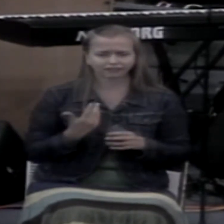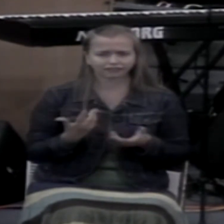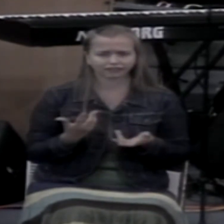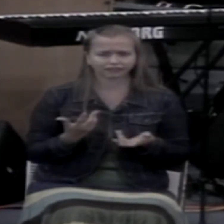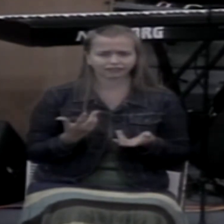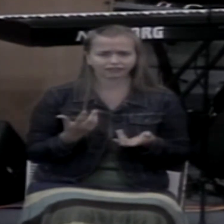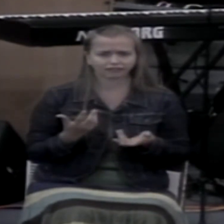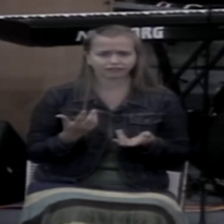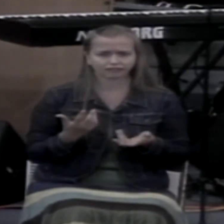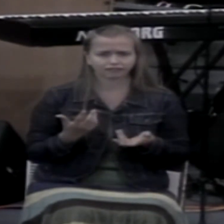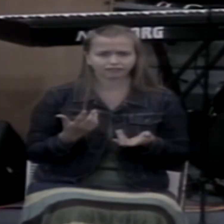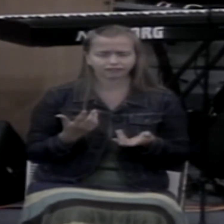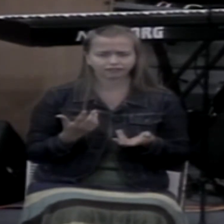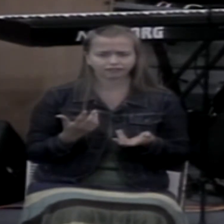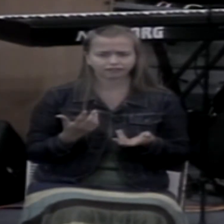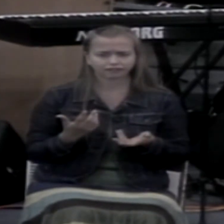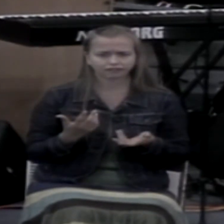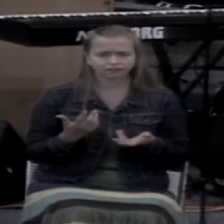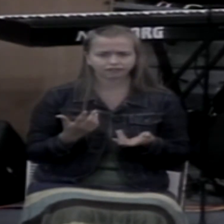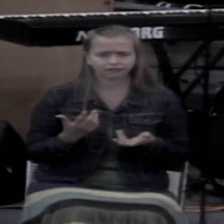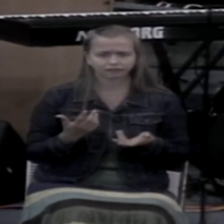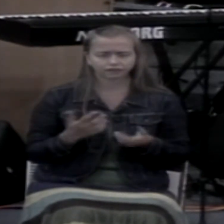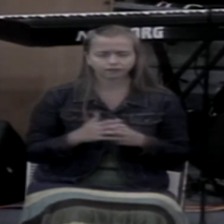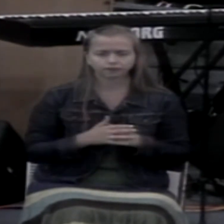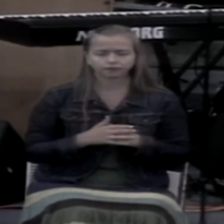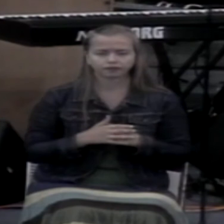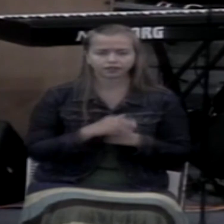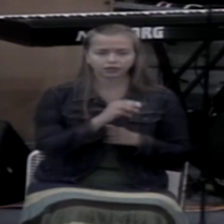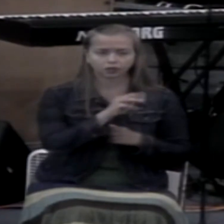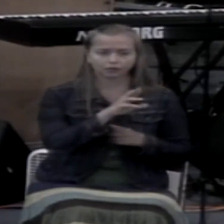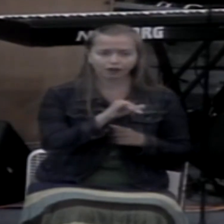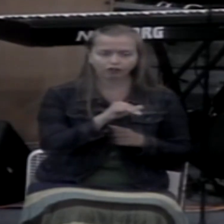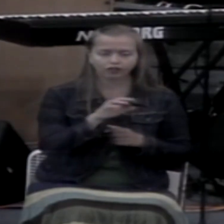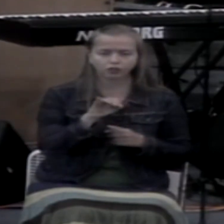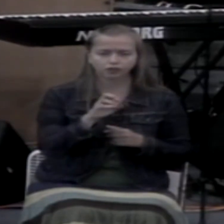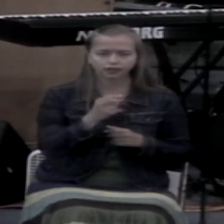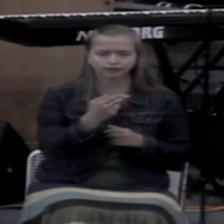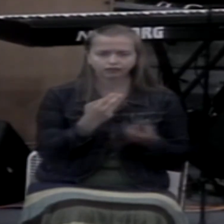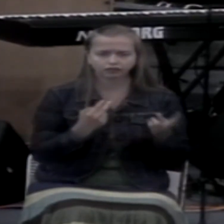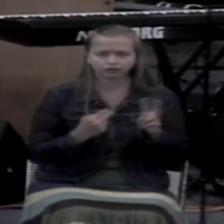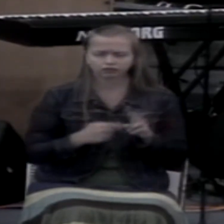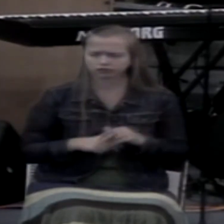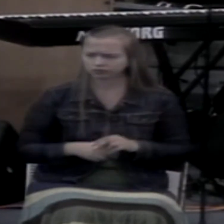said, but you know, I'm doing my Father's business.